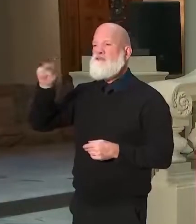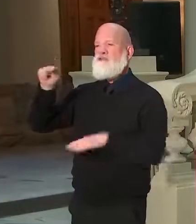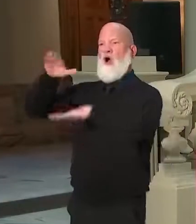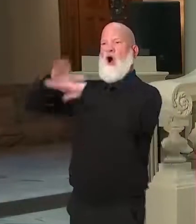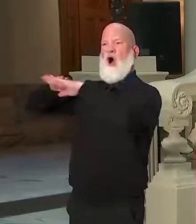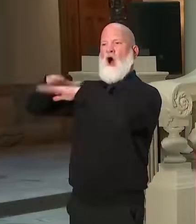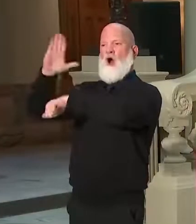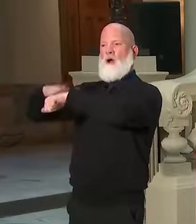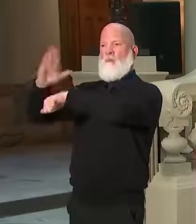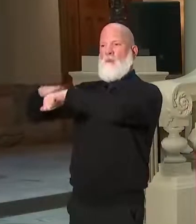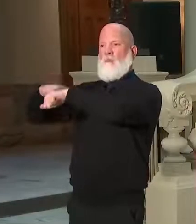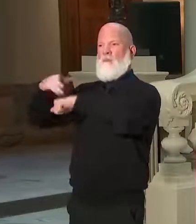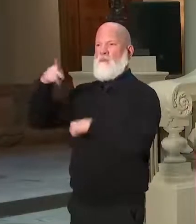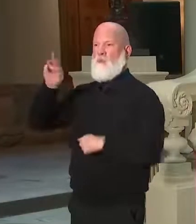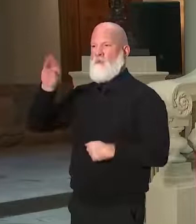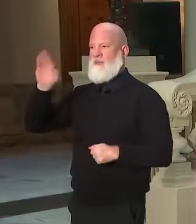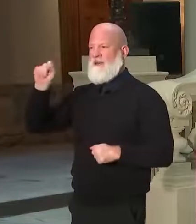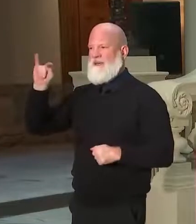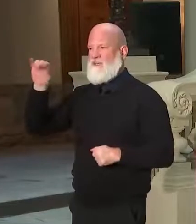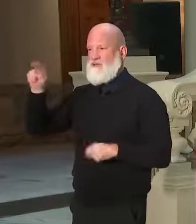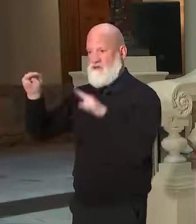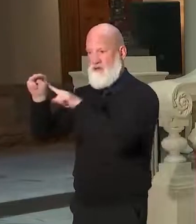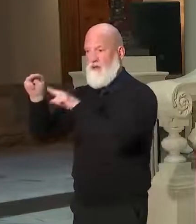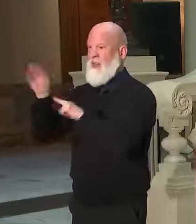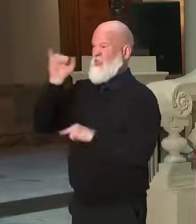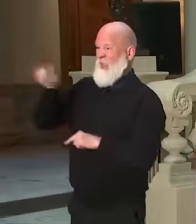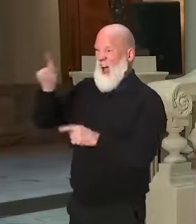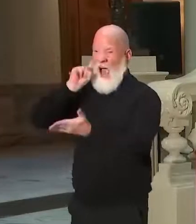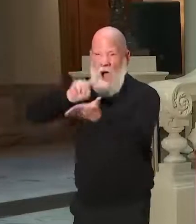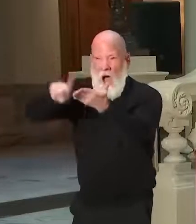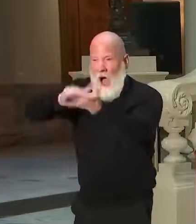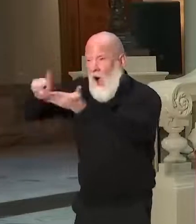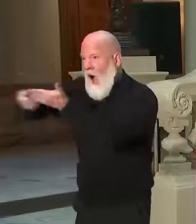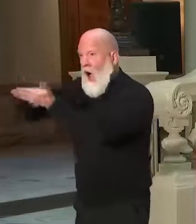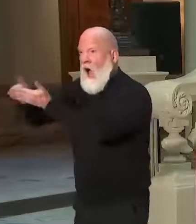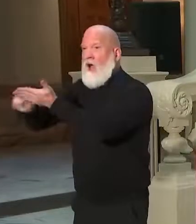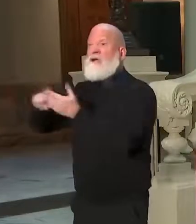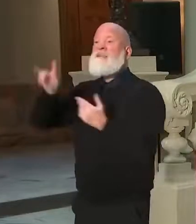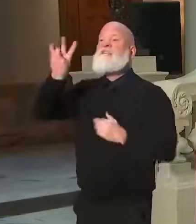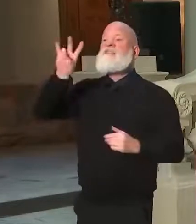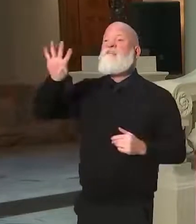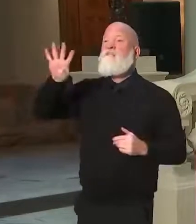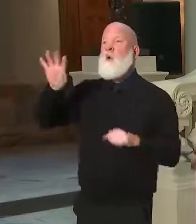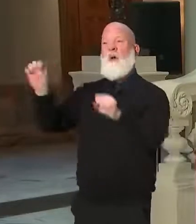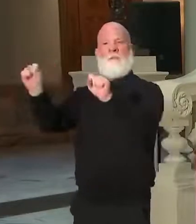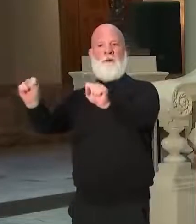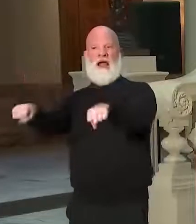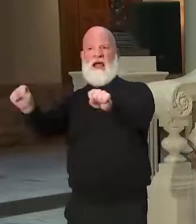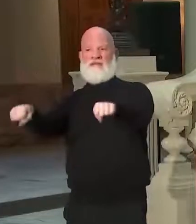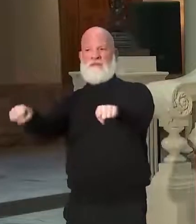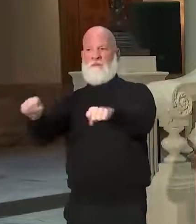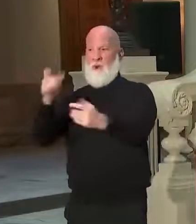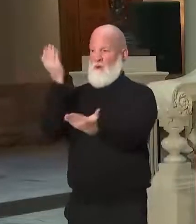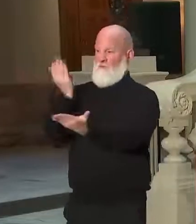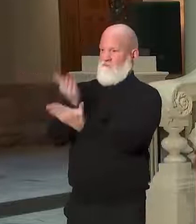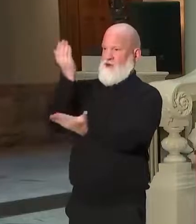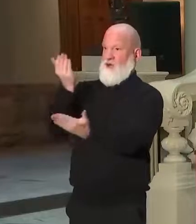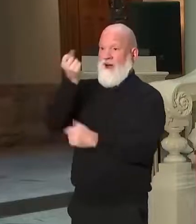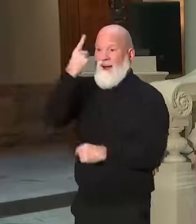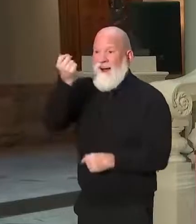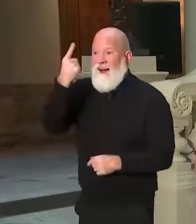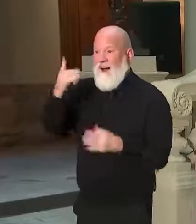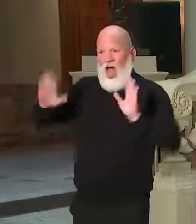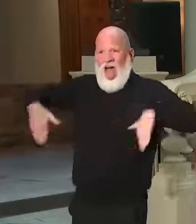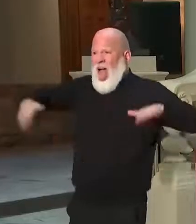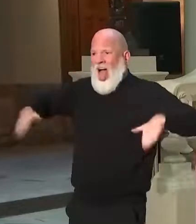how many people voted for this. We have an outward bound of 74 potential people who were felons voted. What that means is that's the biggest number